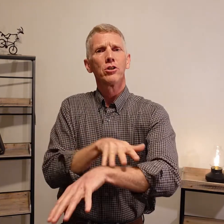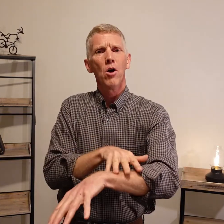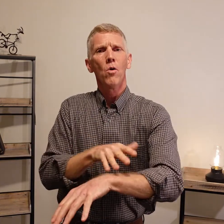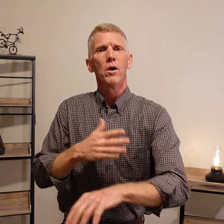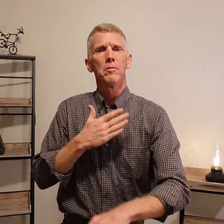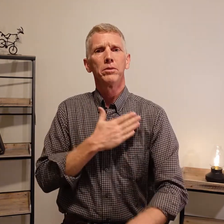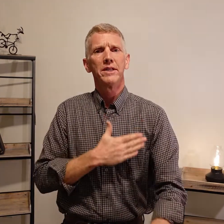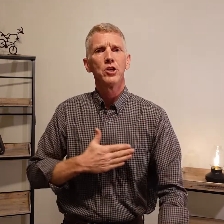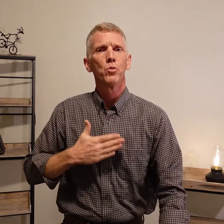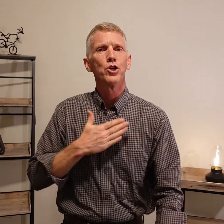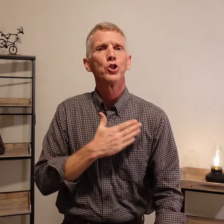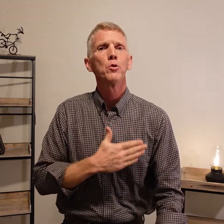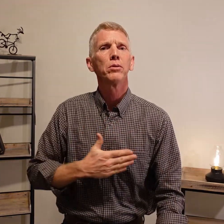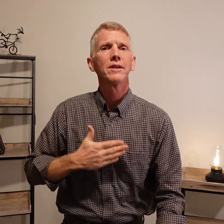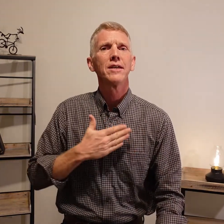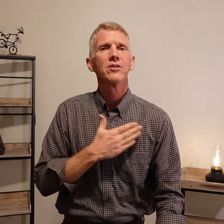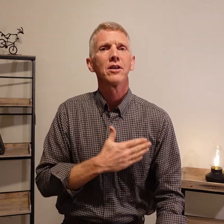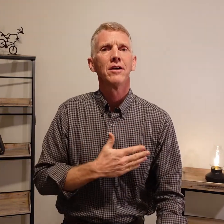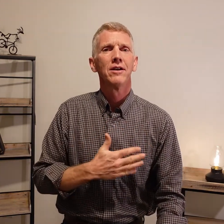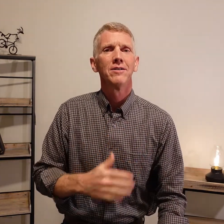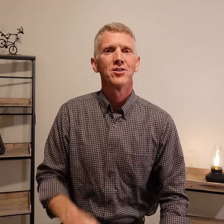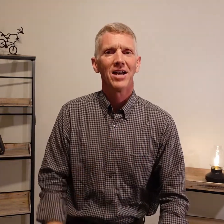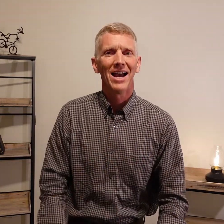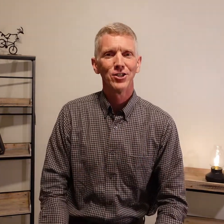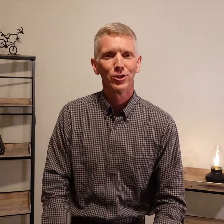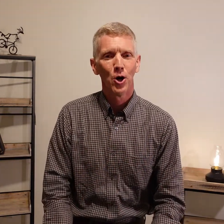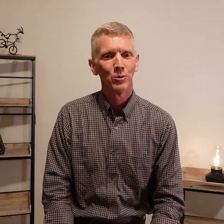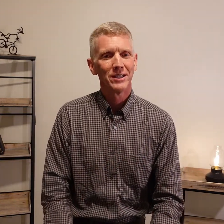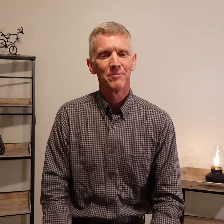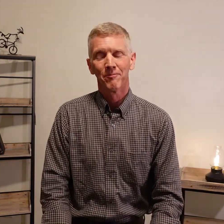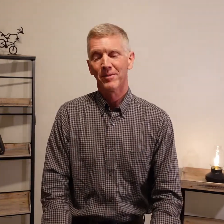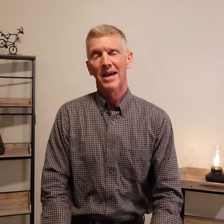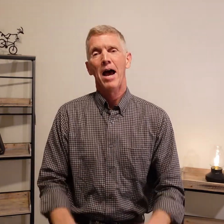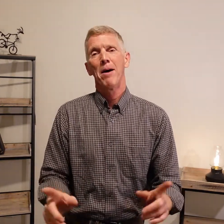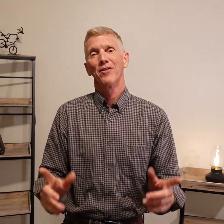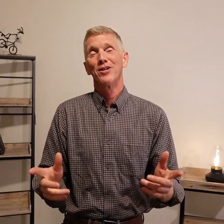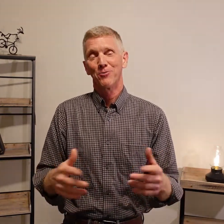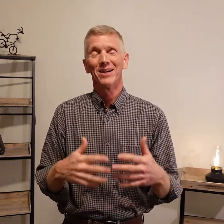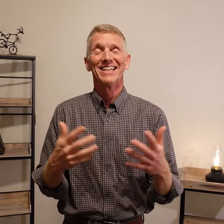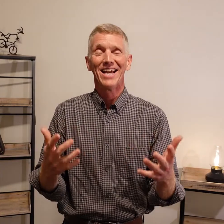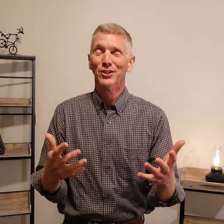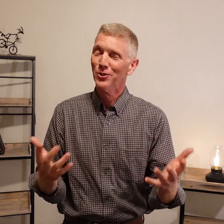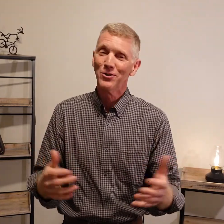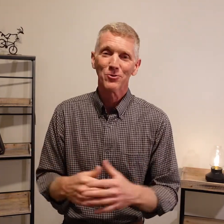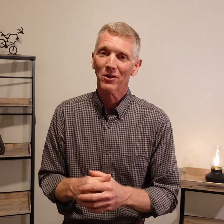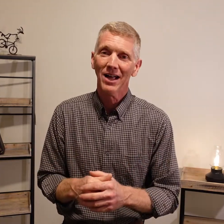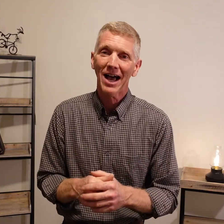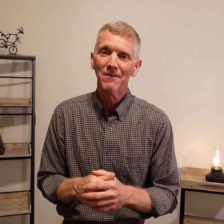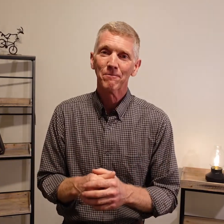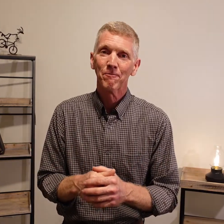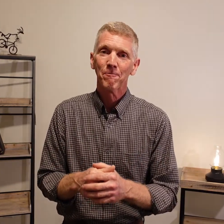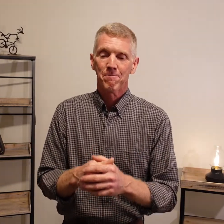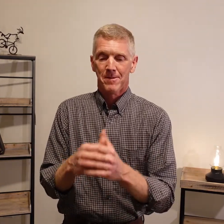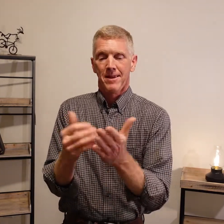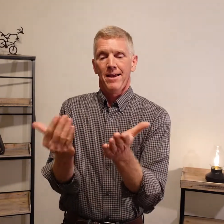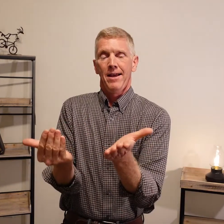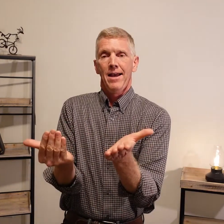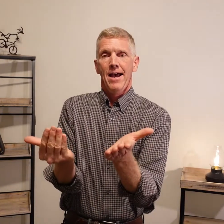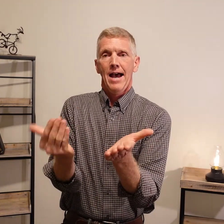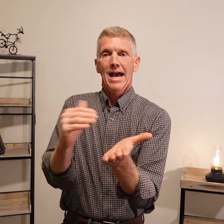slow, please. Would you please sign slowly? How about this one again? You'll use this one a lot.